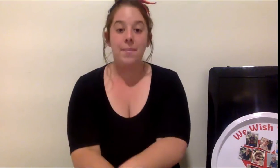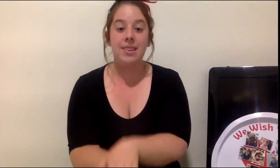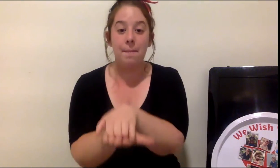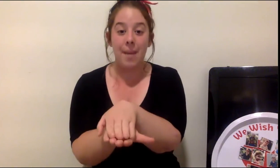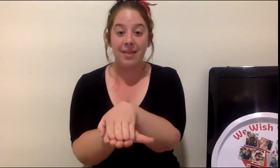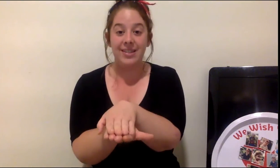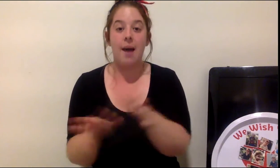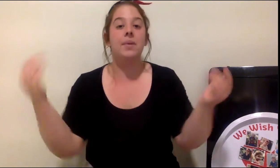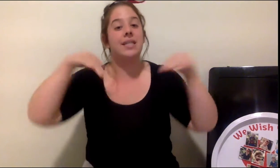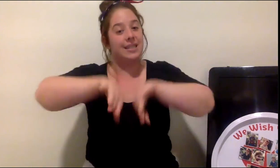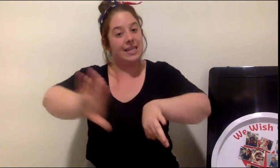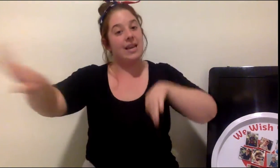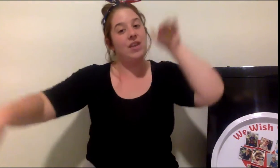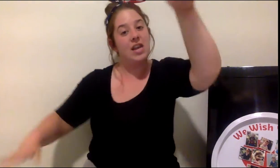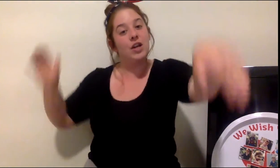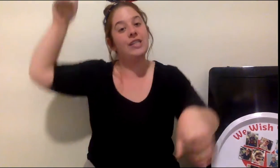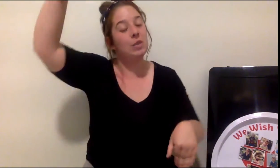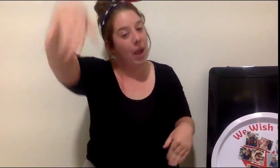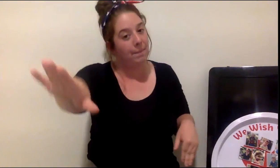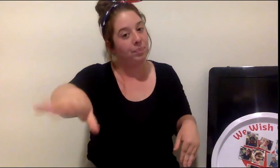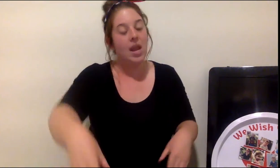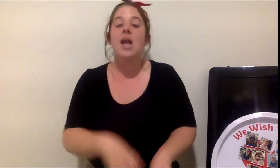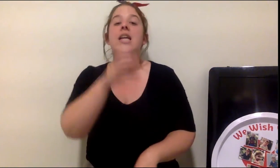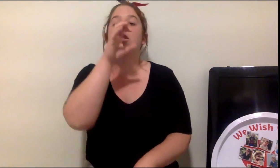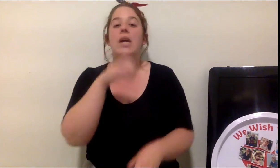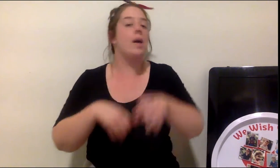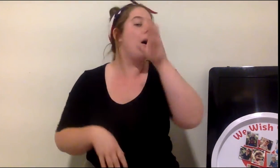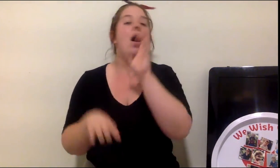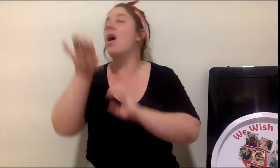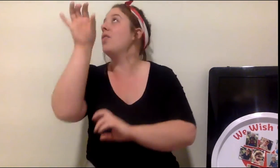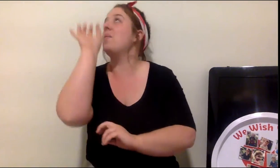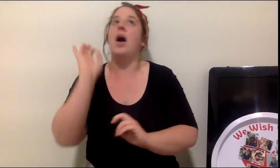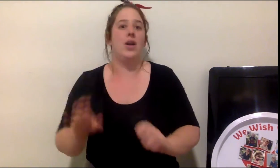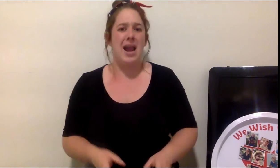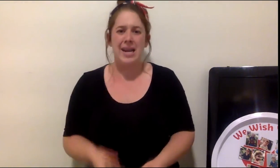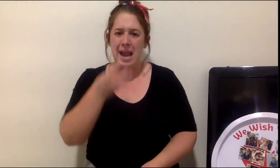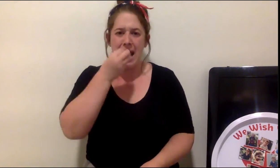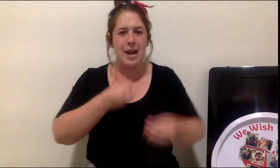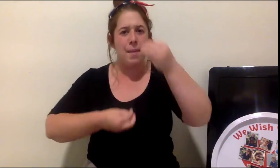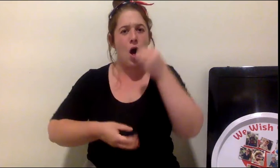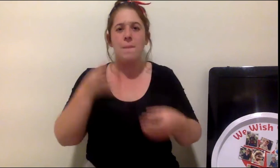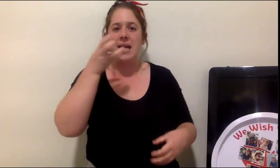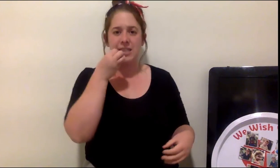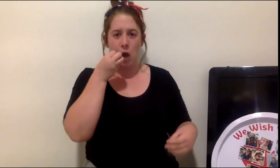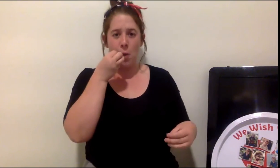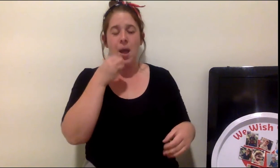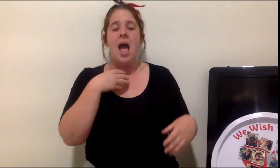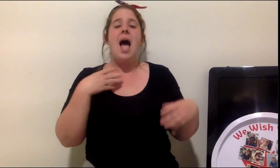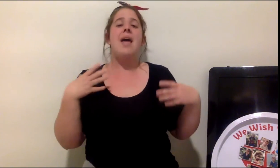in the bathtub to see if he could swim. He drank up all the water, and he ate up all my soap. And